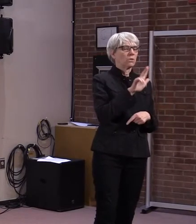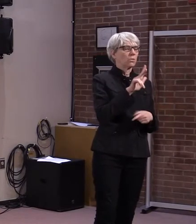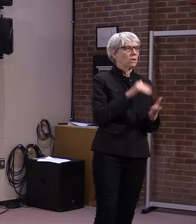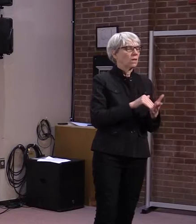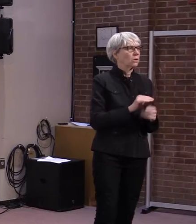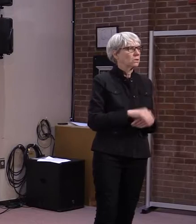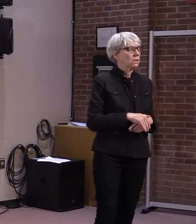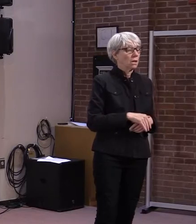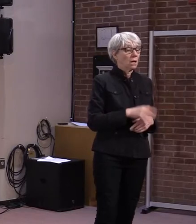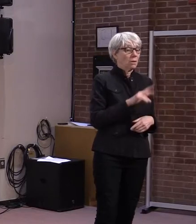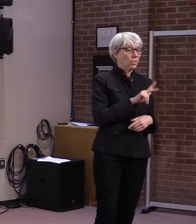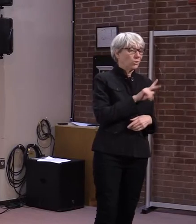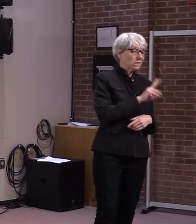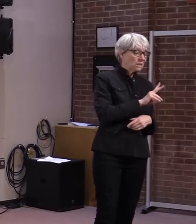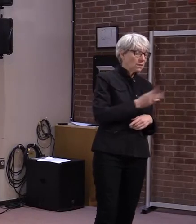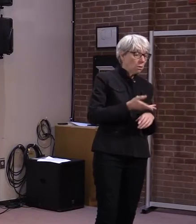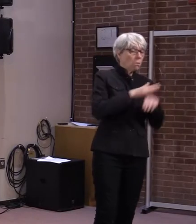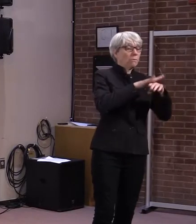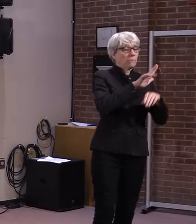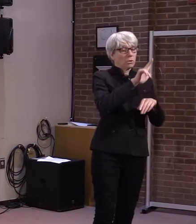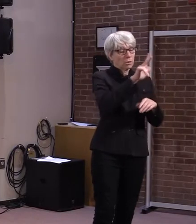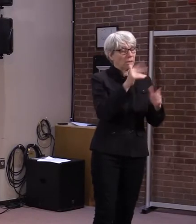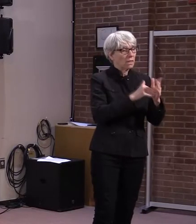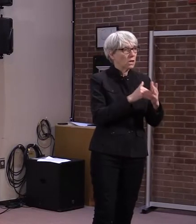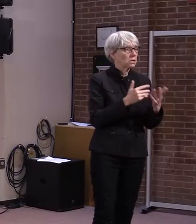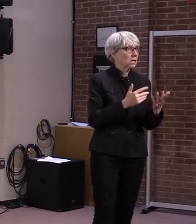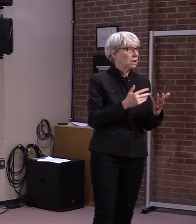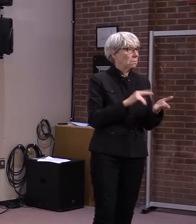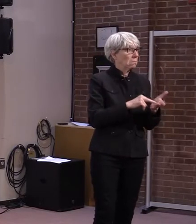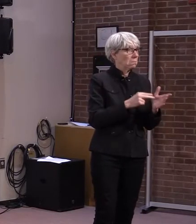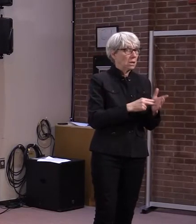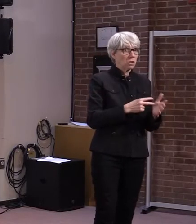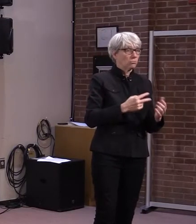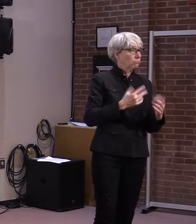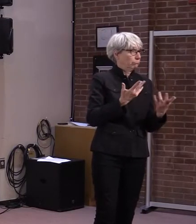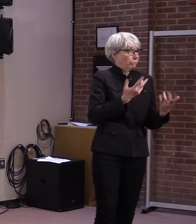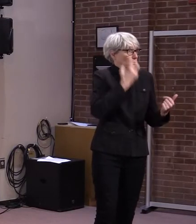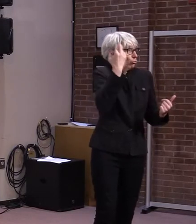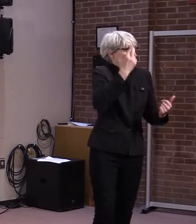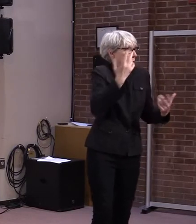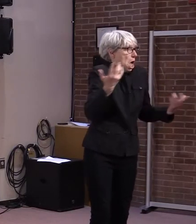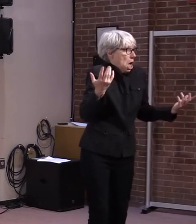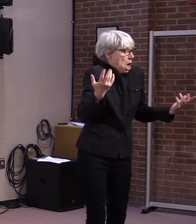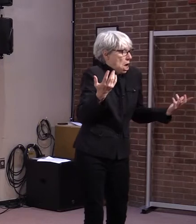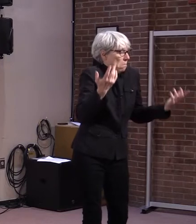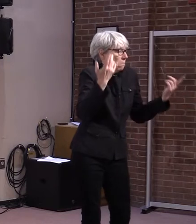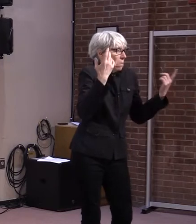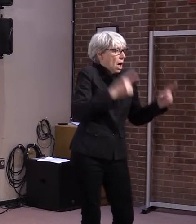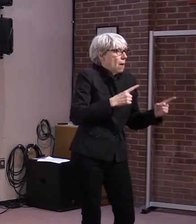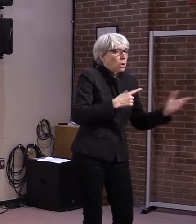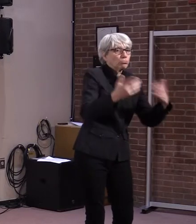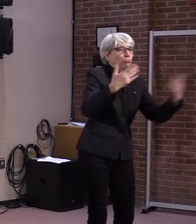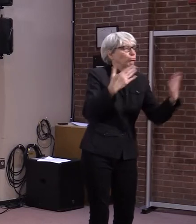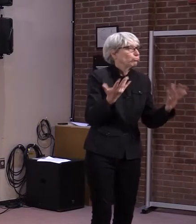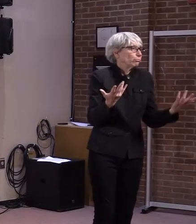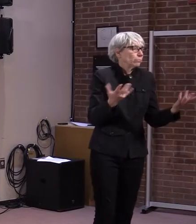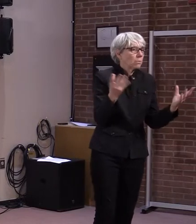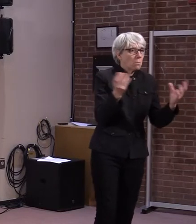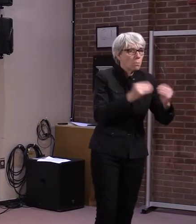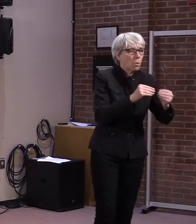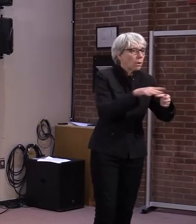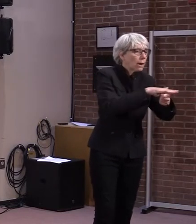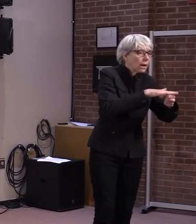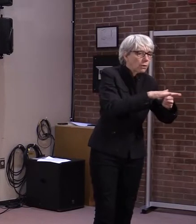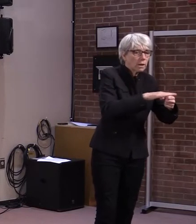out of in and of itself in that we're doing more testing. We have, you know, increased capacity in